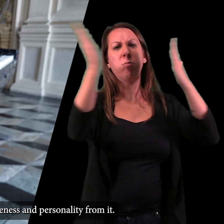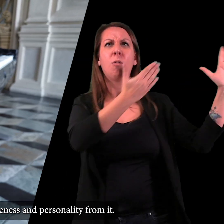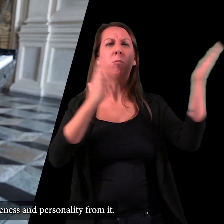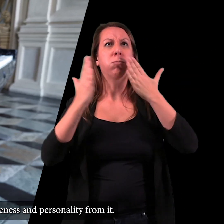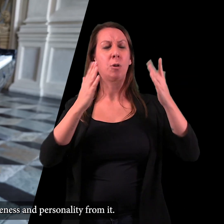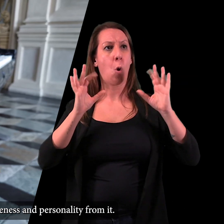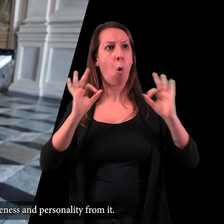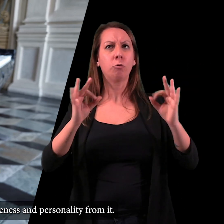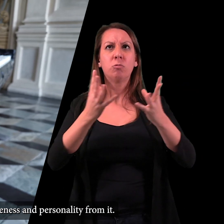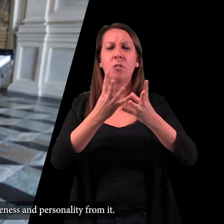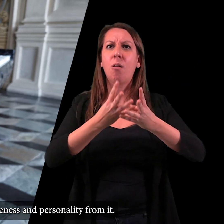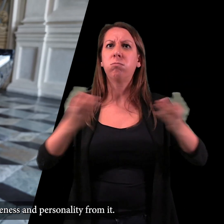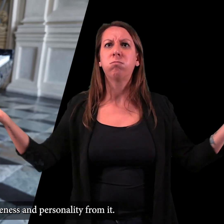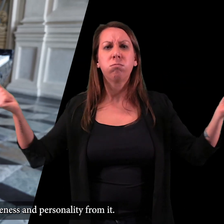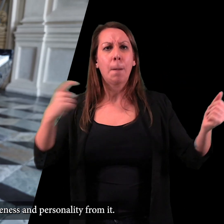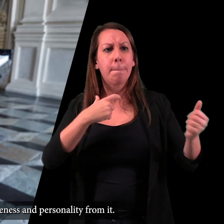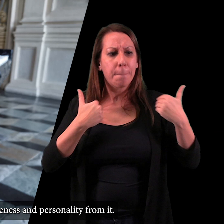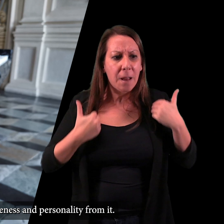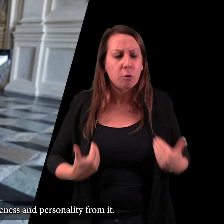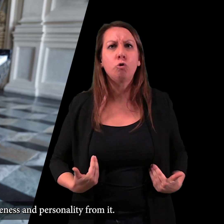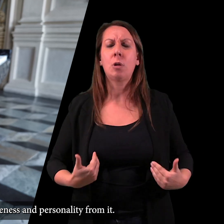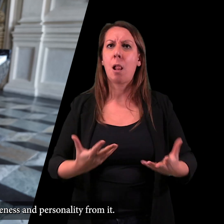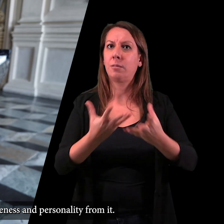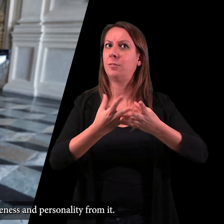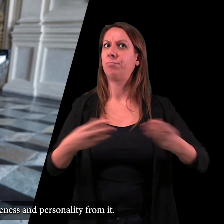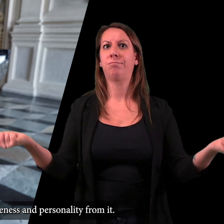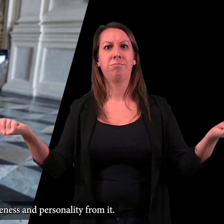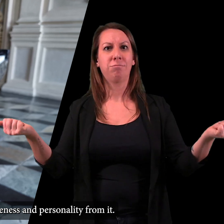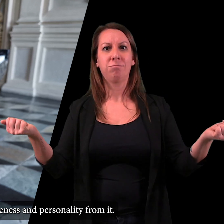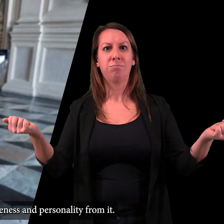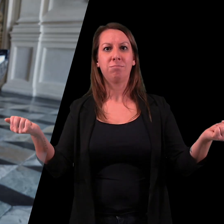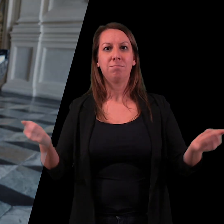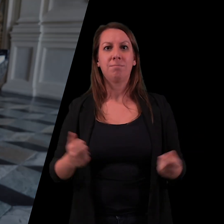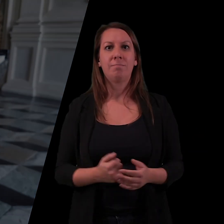Subtracts graveness and personality from it